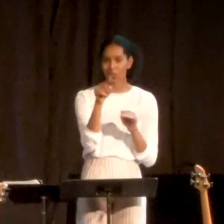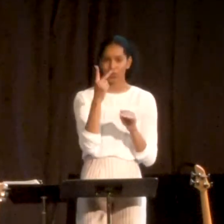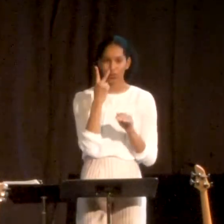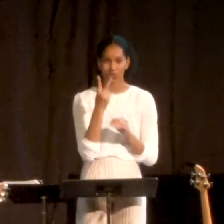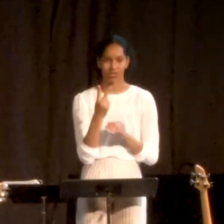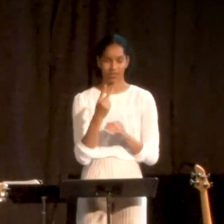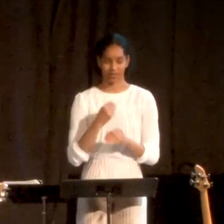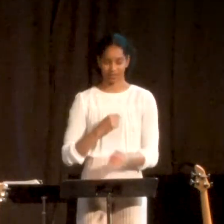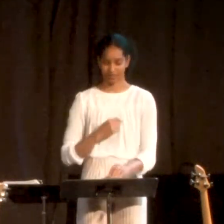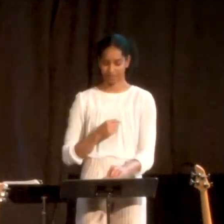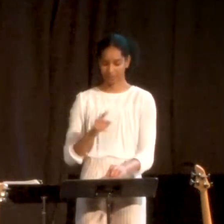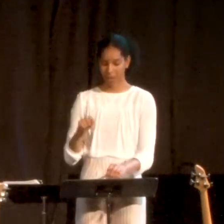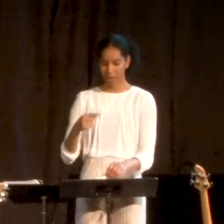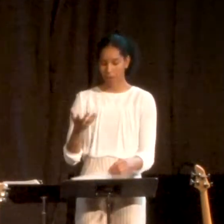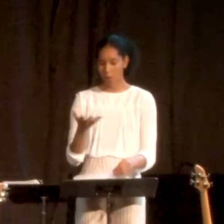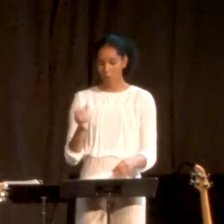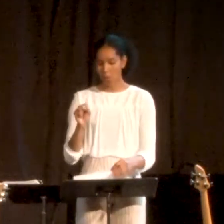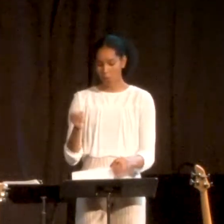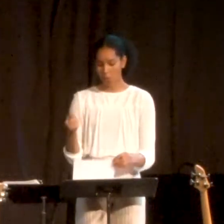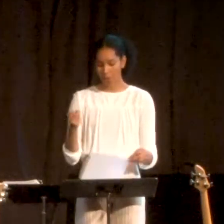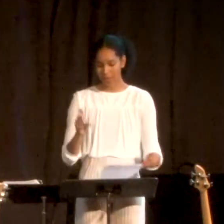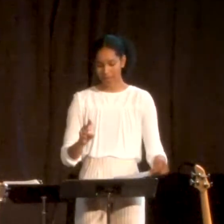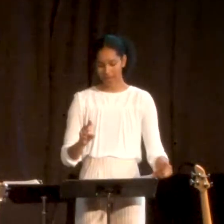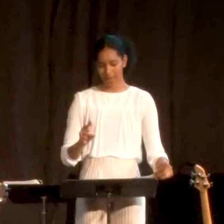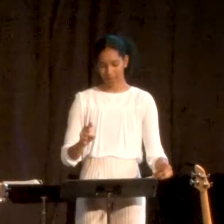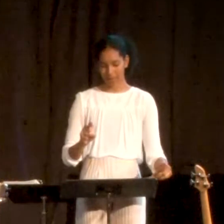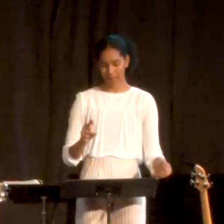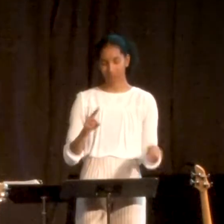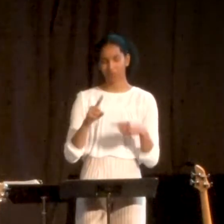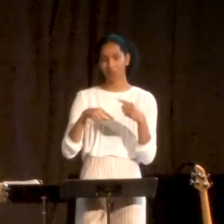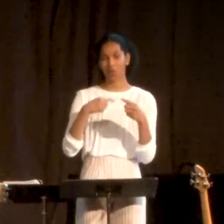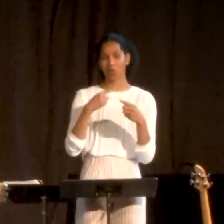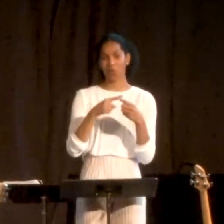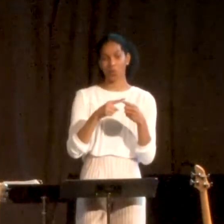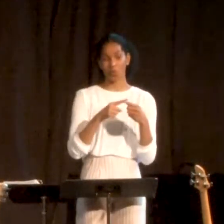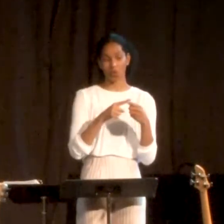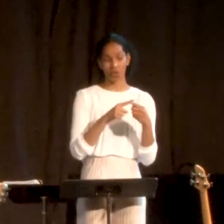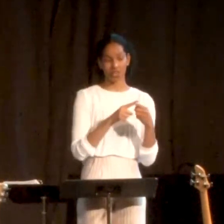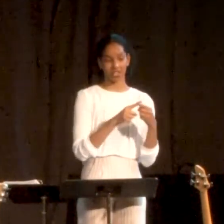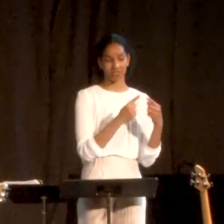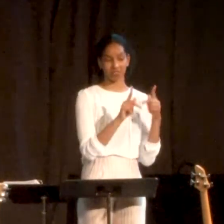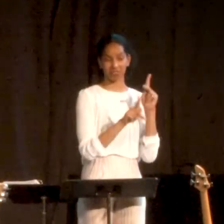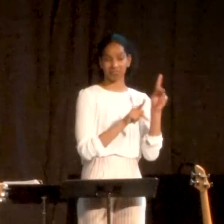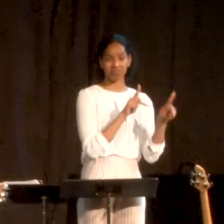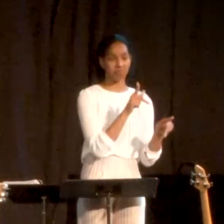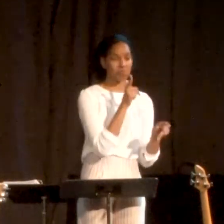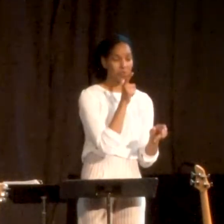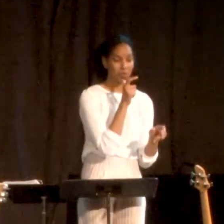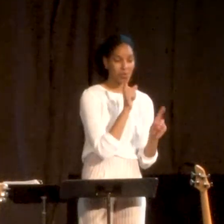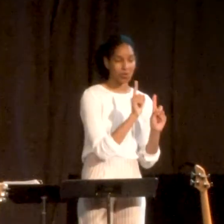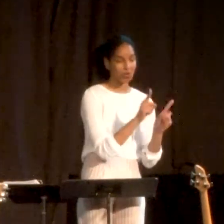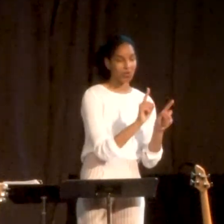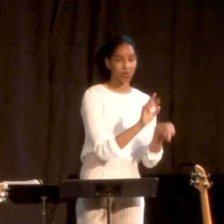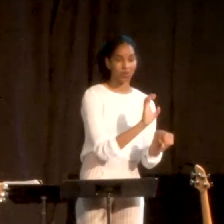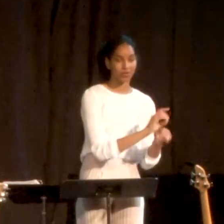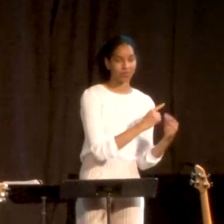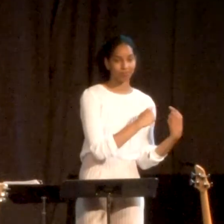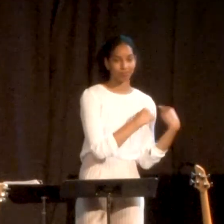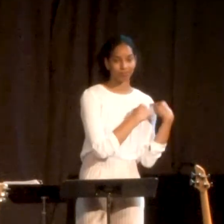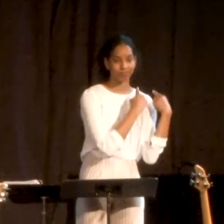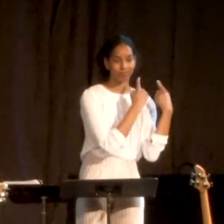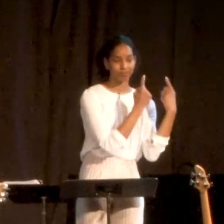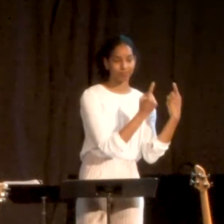about what can happen when old-timers get a stranglehold on the